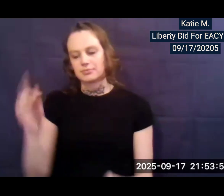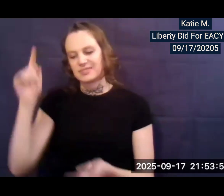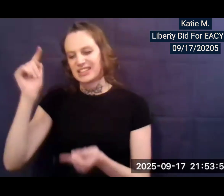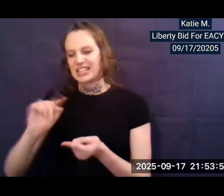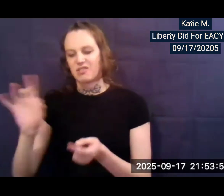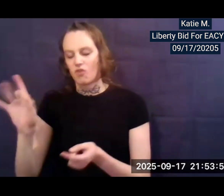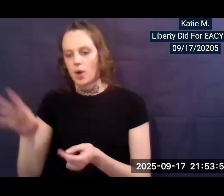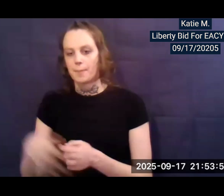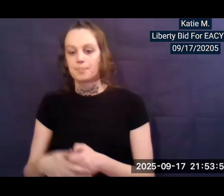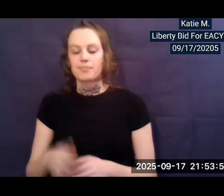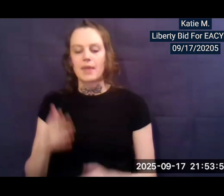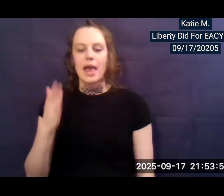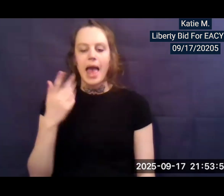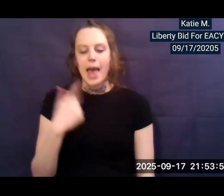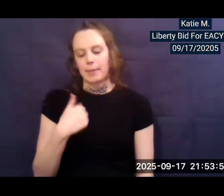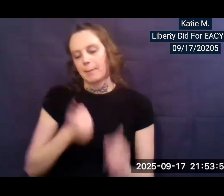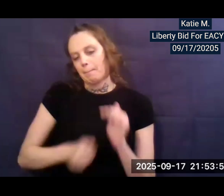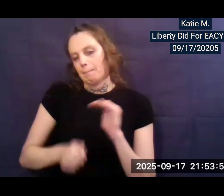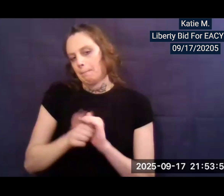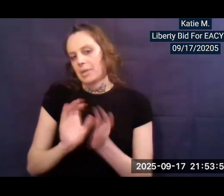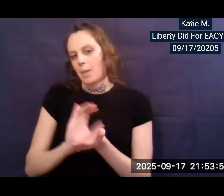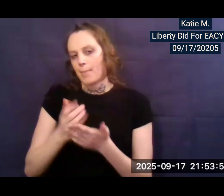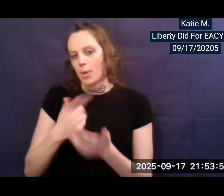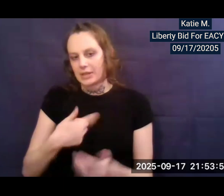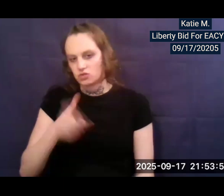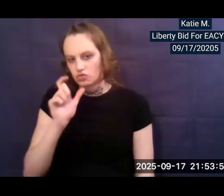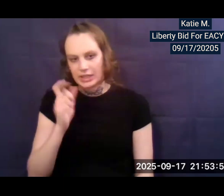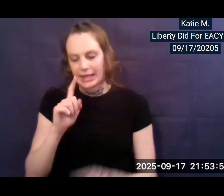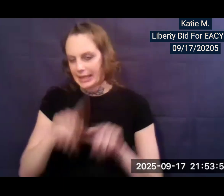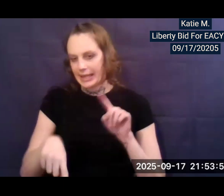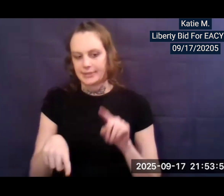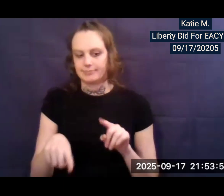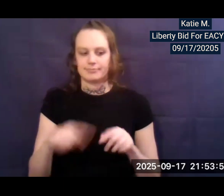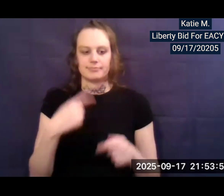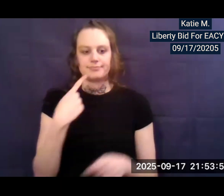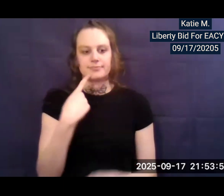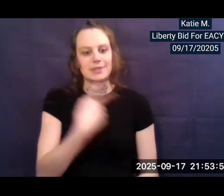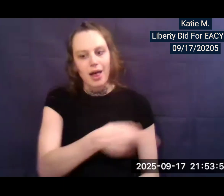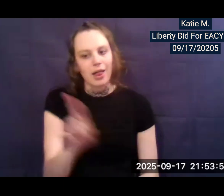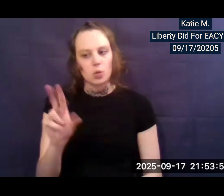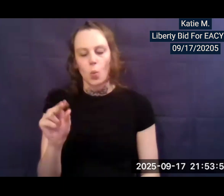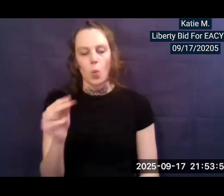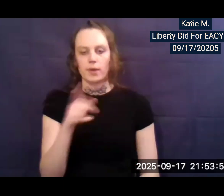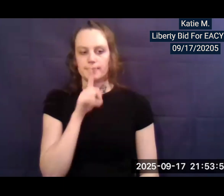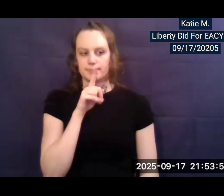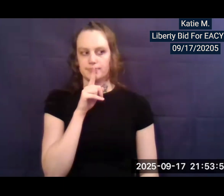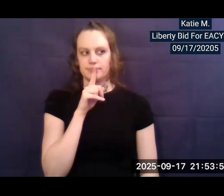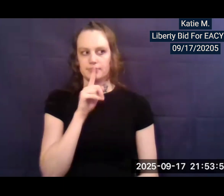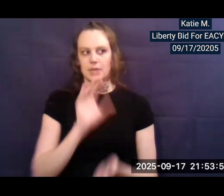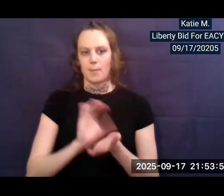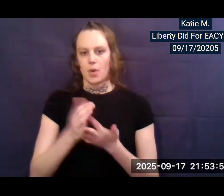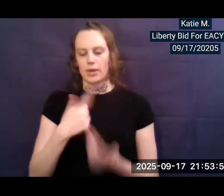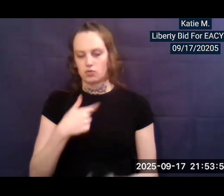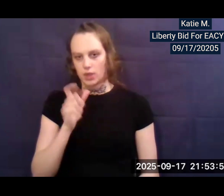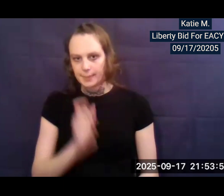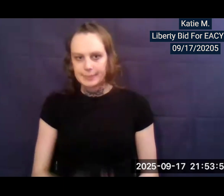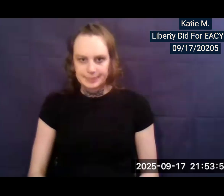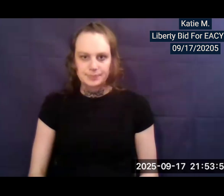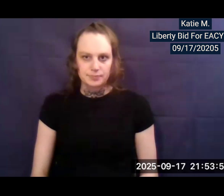anyone how much I was drinking. Eventually like it was like I forget how many days. It was like like Tuesday. Maybe